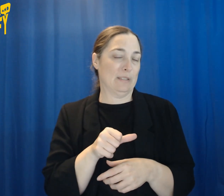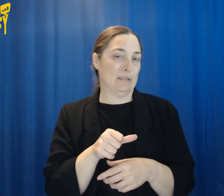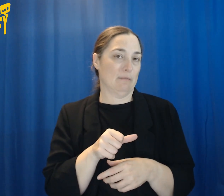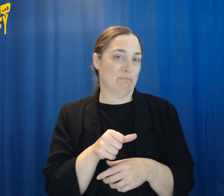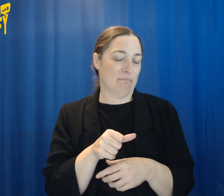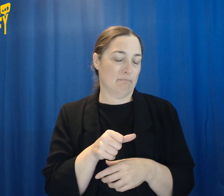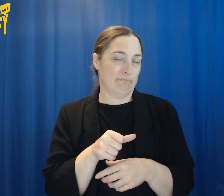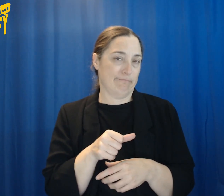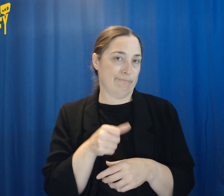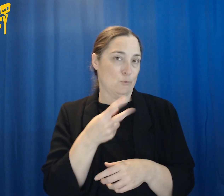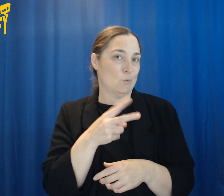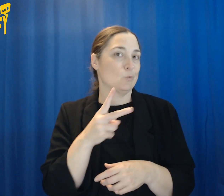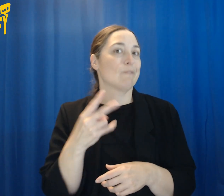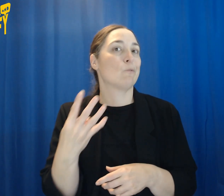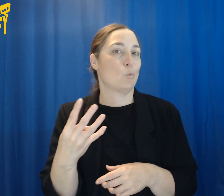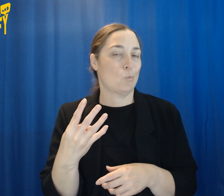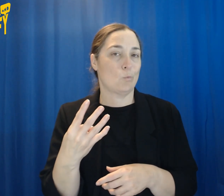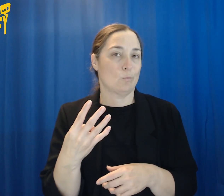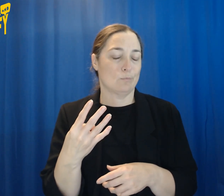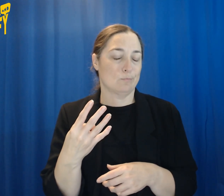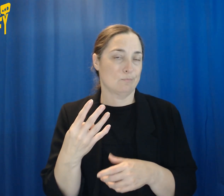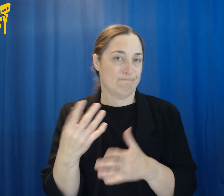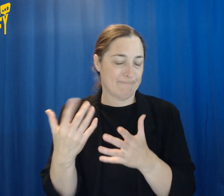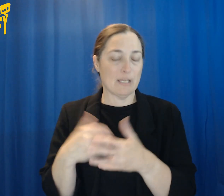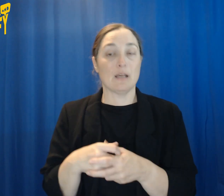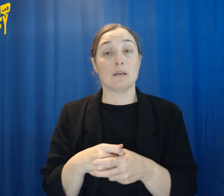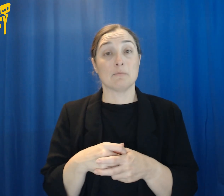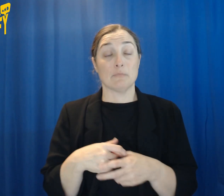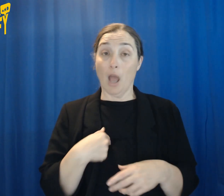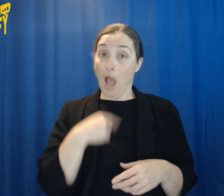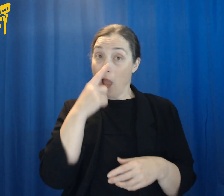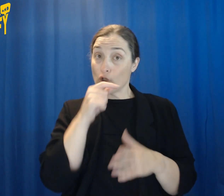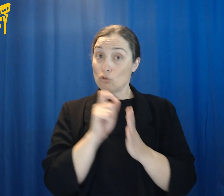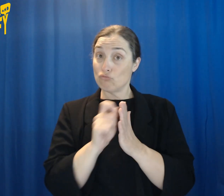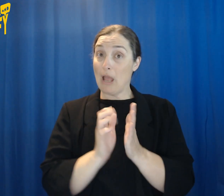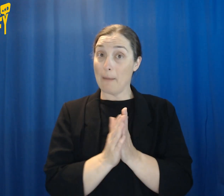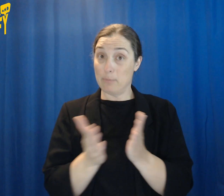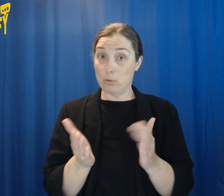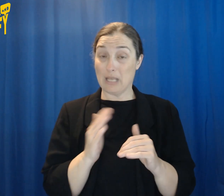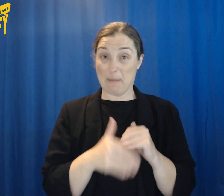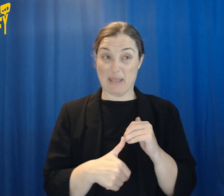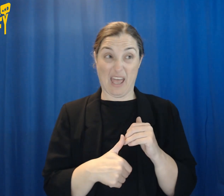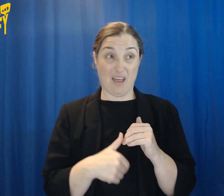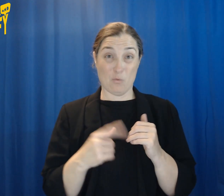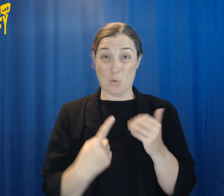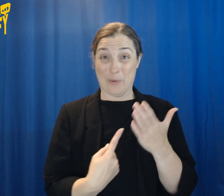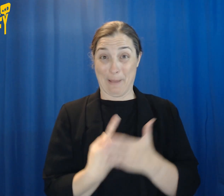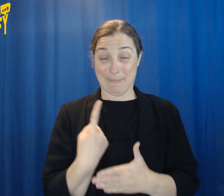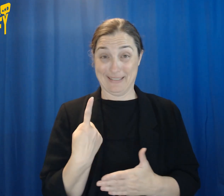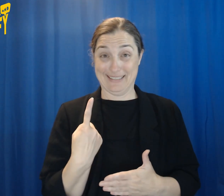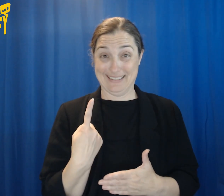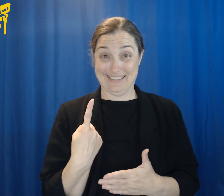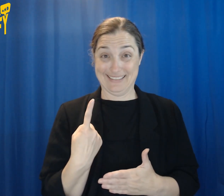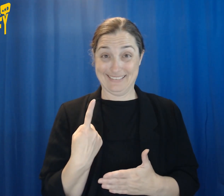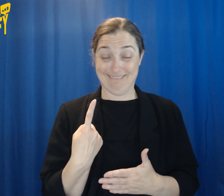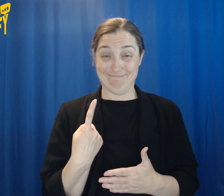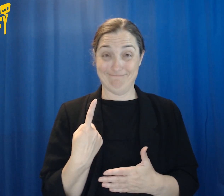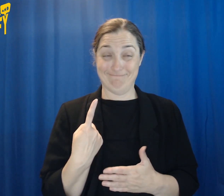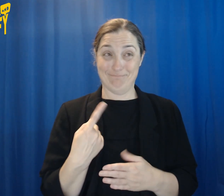So basically, I could write a book about what was happening before Strange